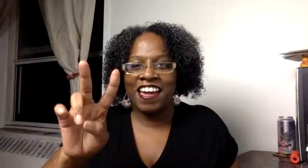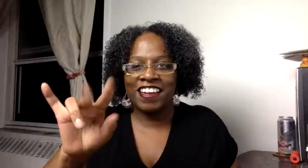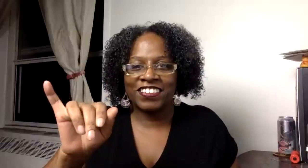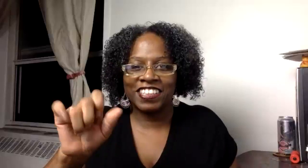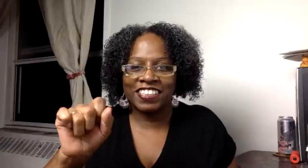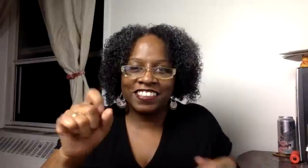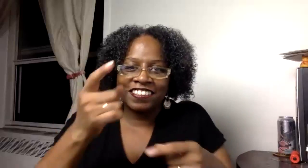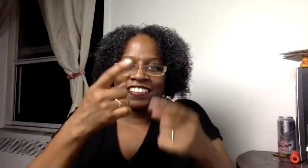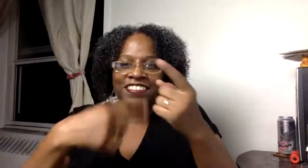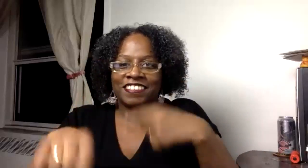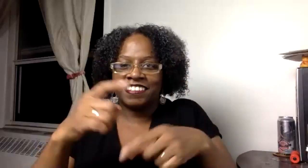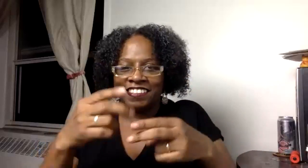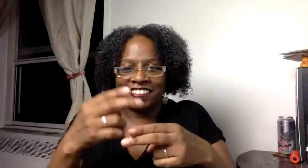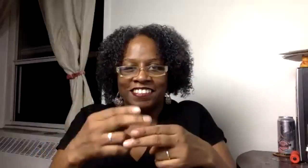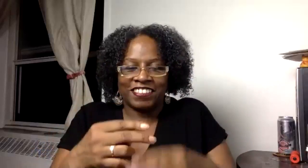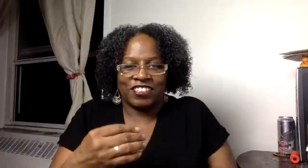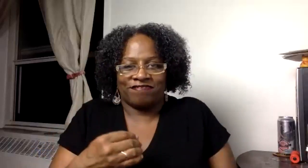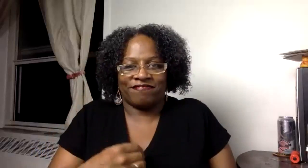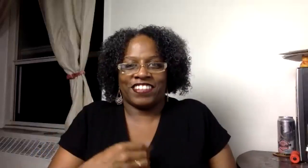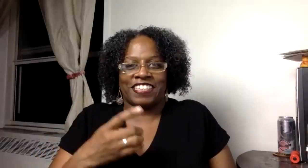Alert. Elizabeth has left the meeting.